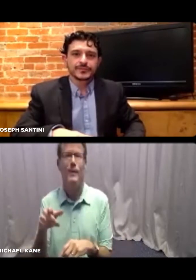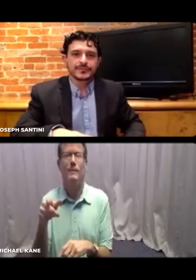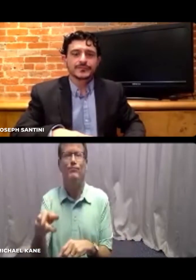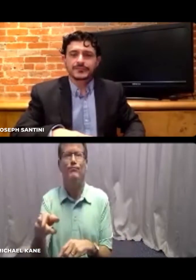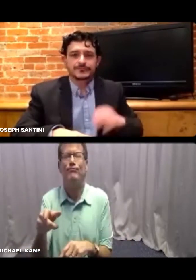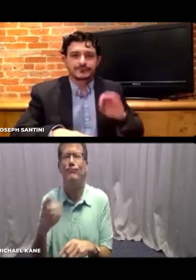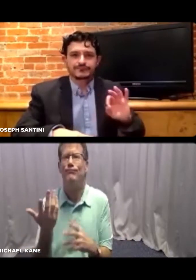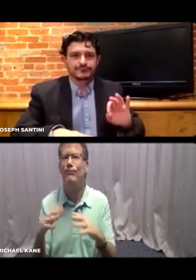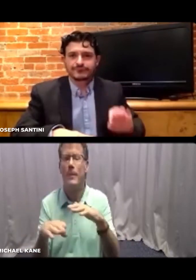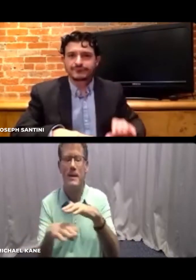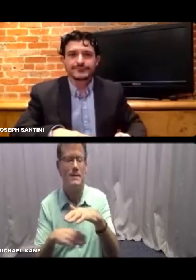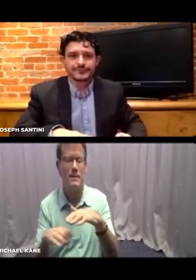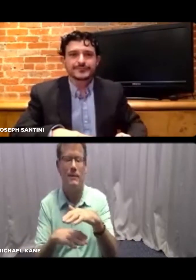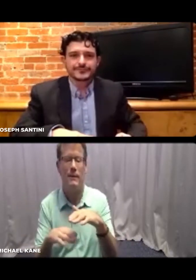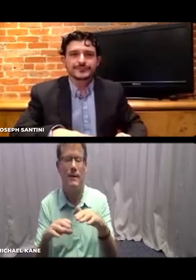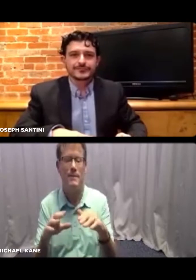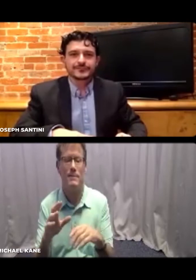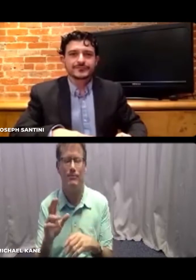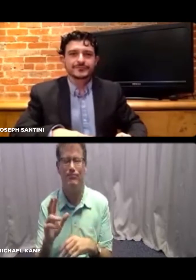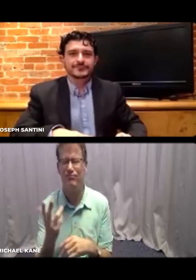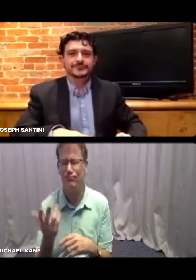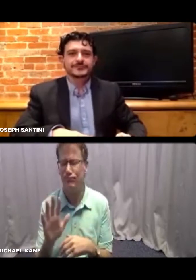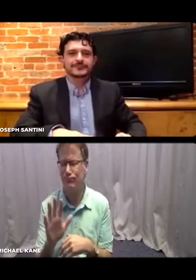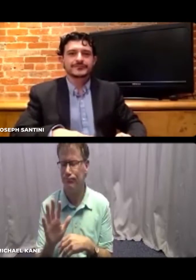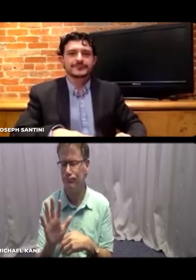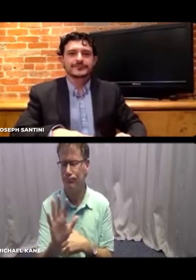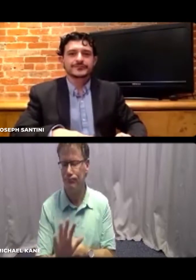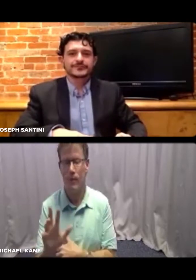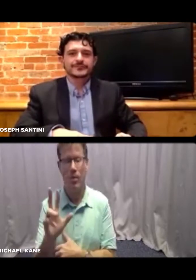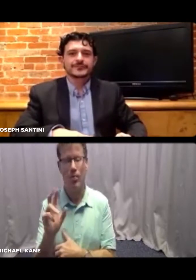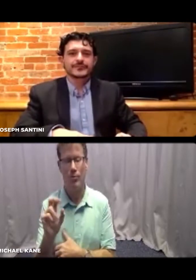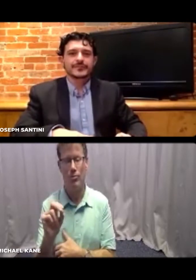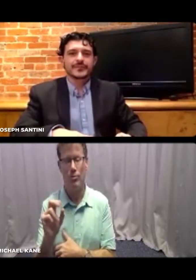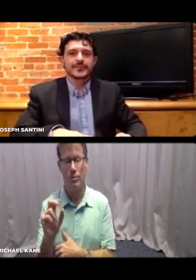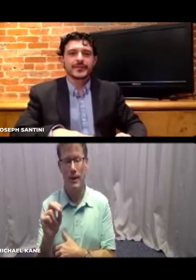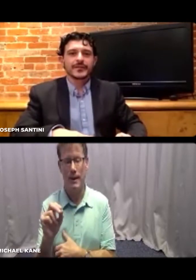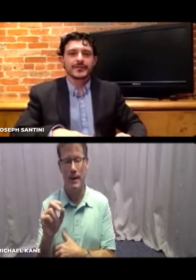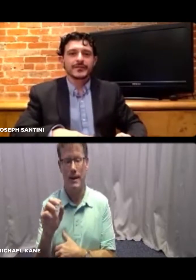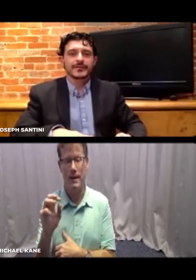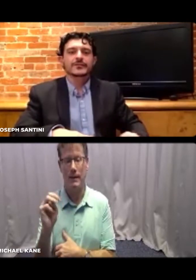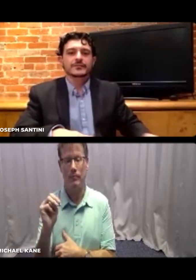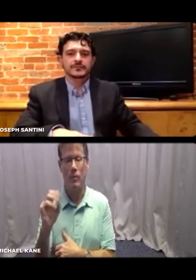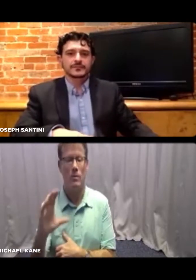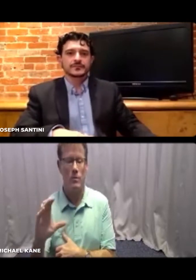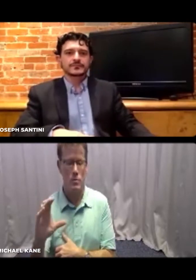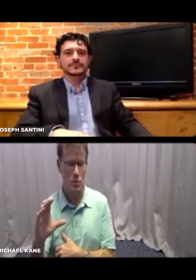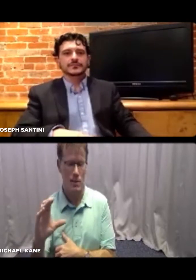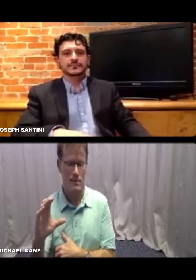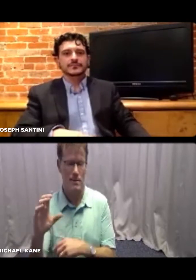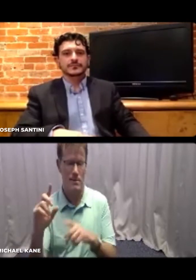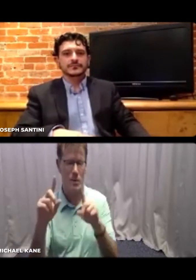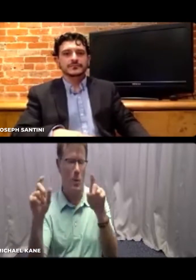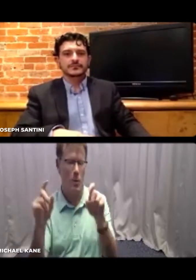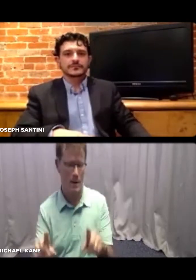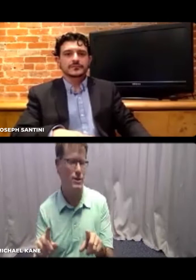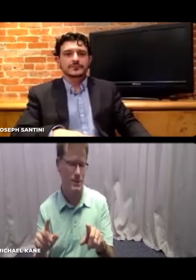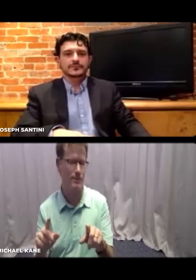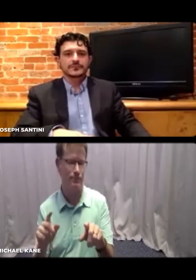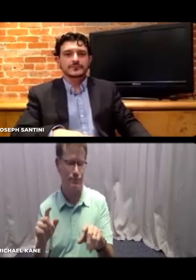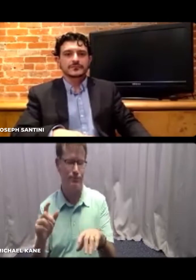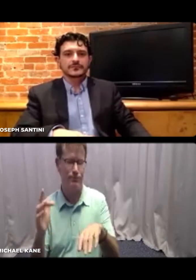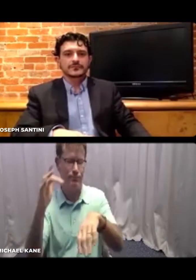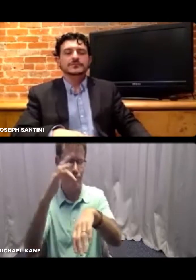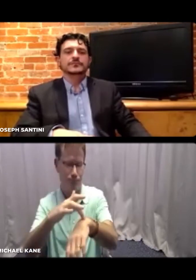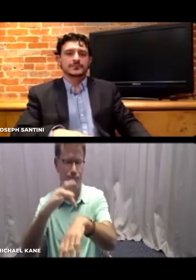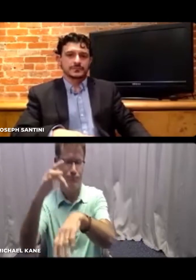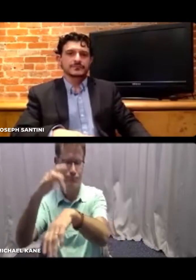name. Okay, that's okay. But there's about 30 multiple choice questions that